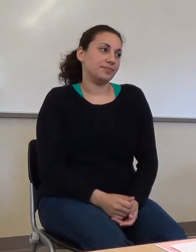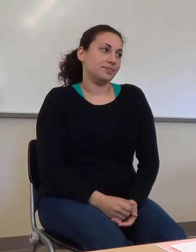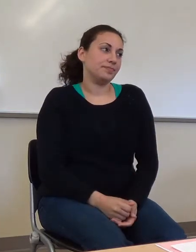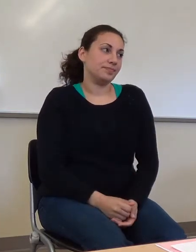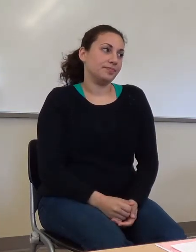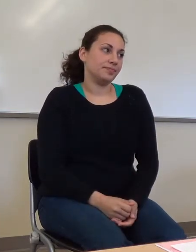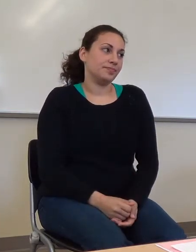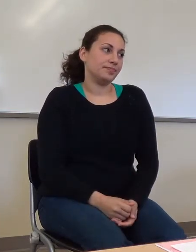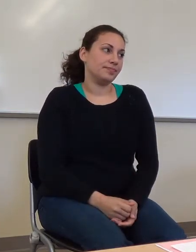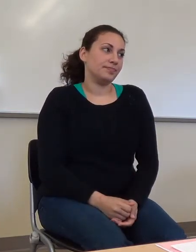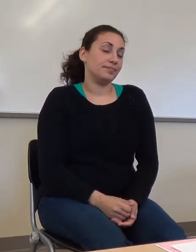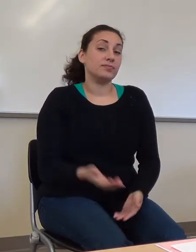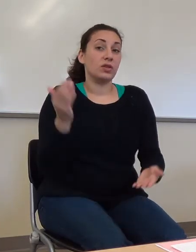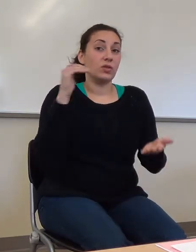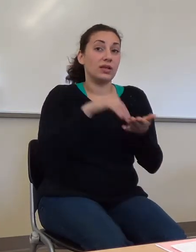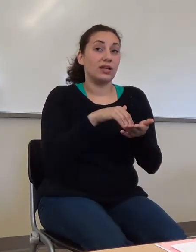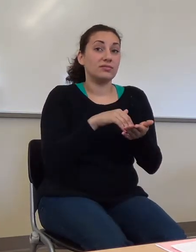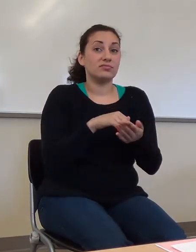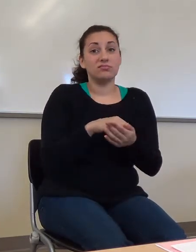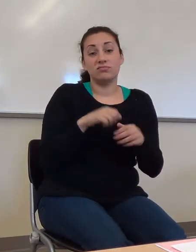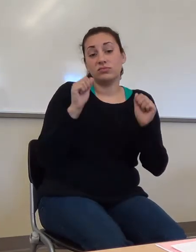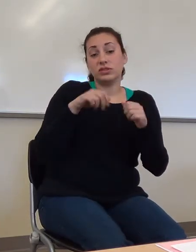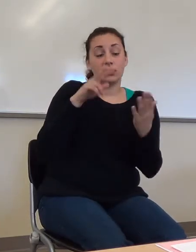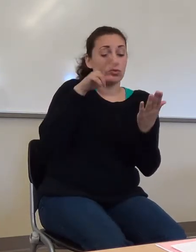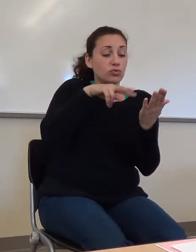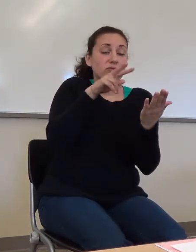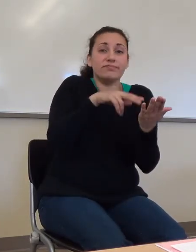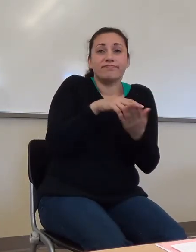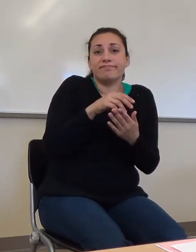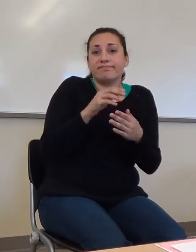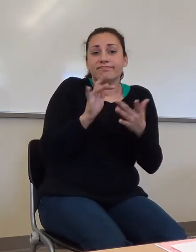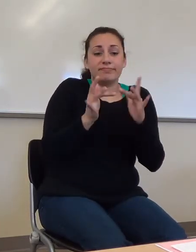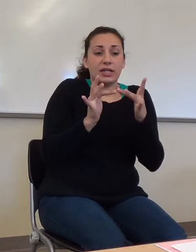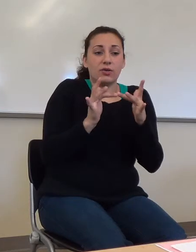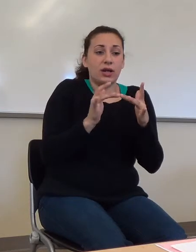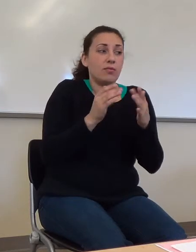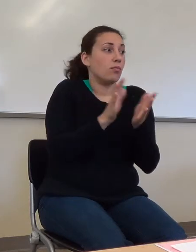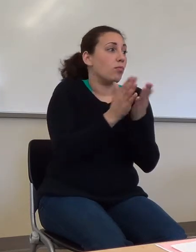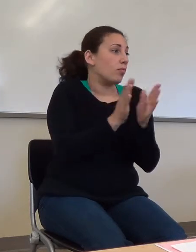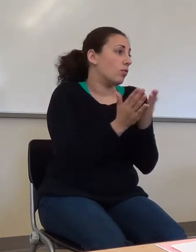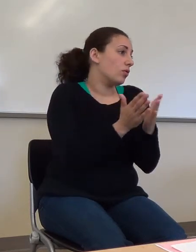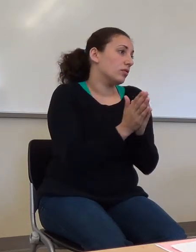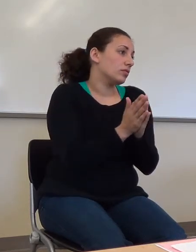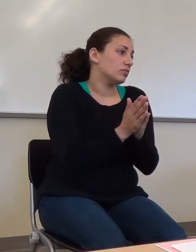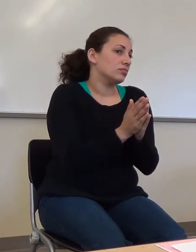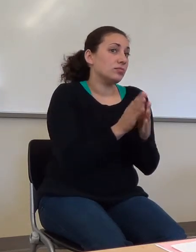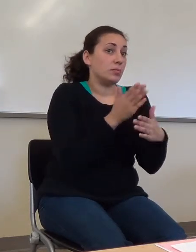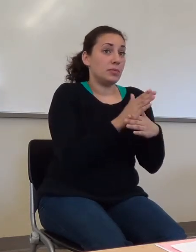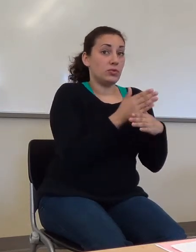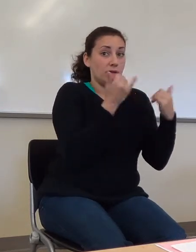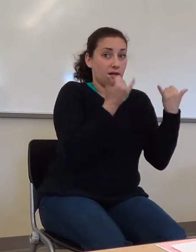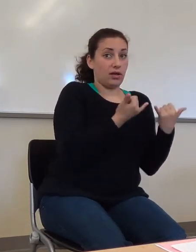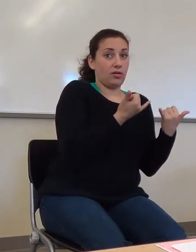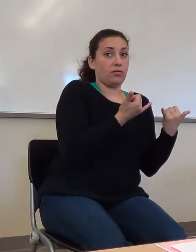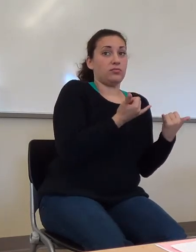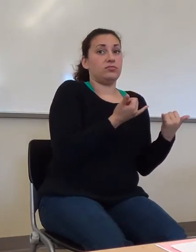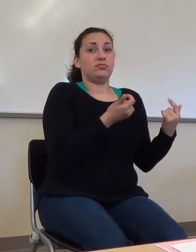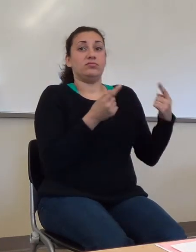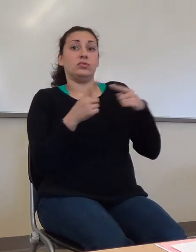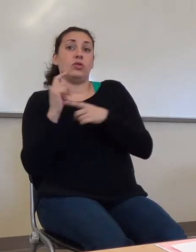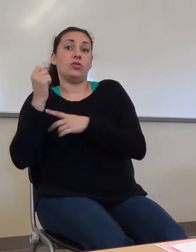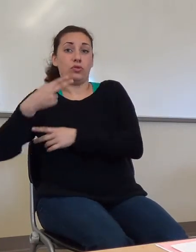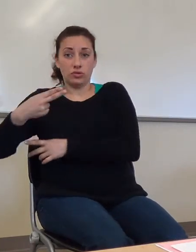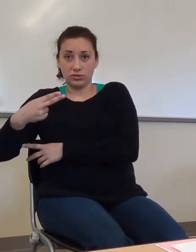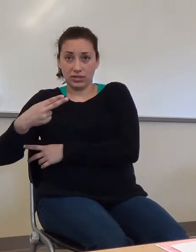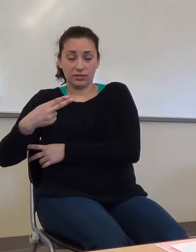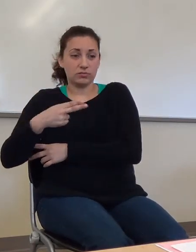again, you can look it up if you like between now and Thursday.